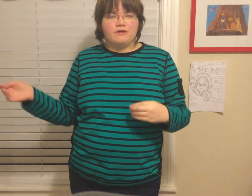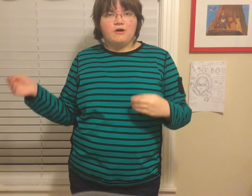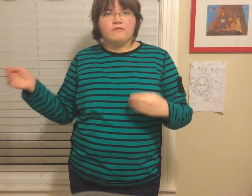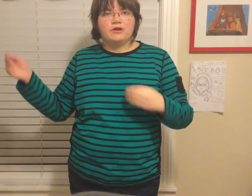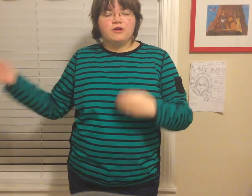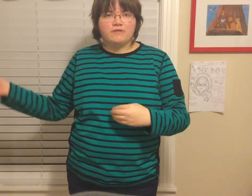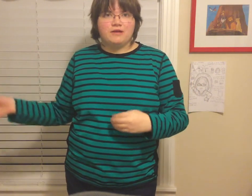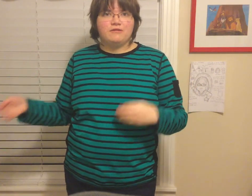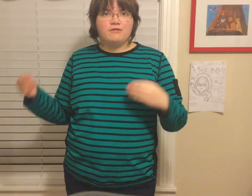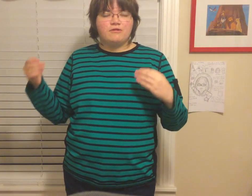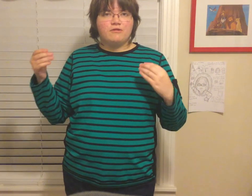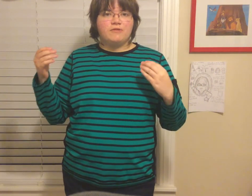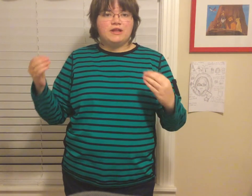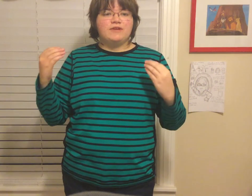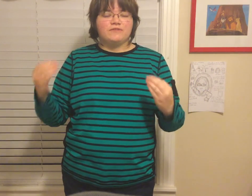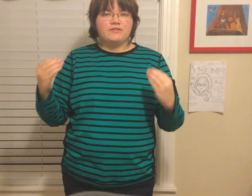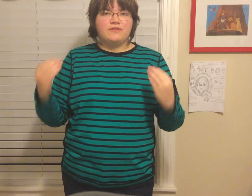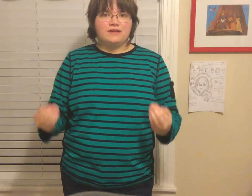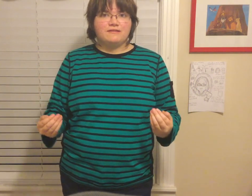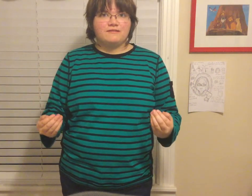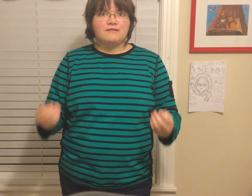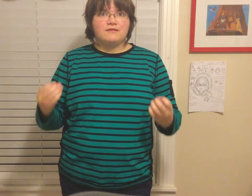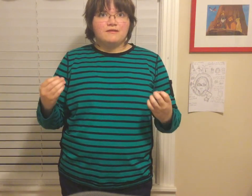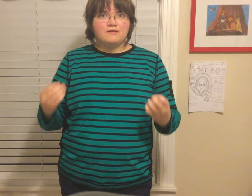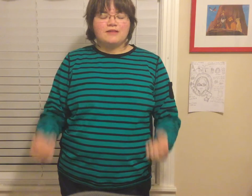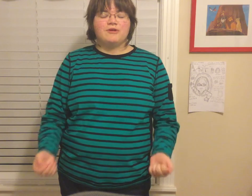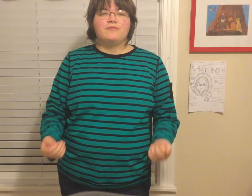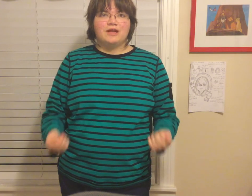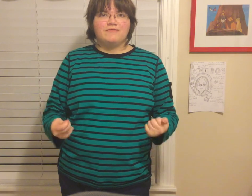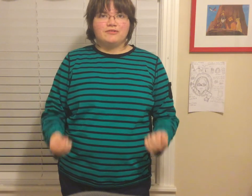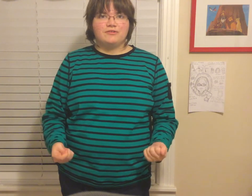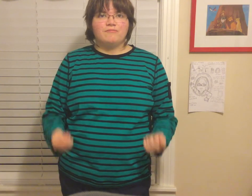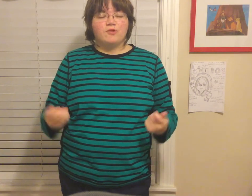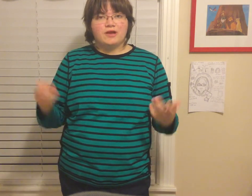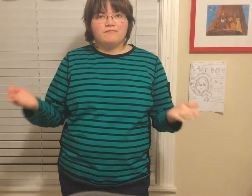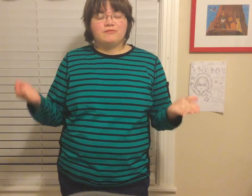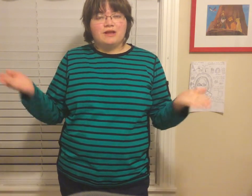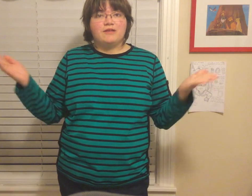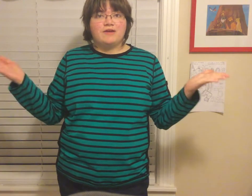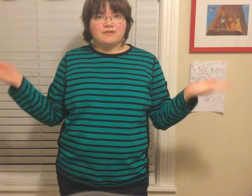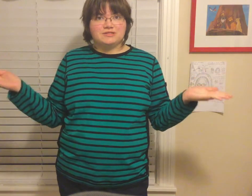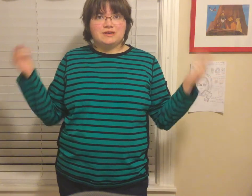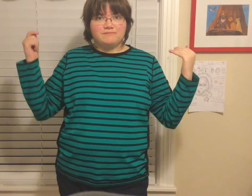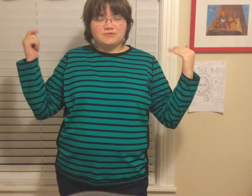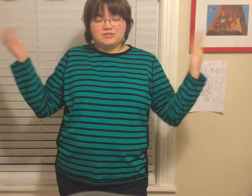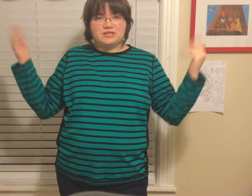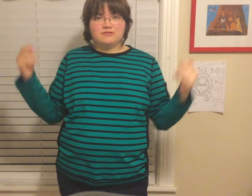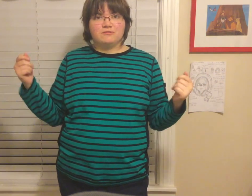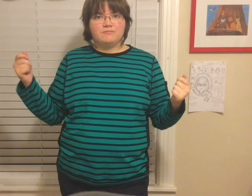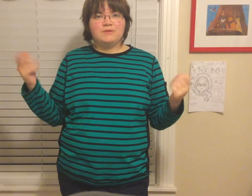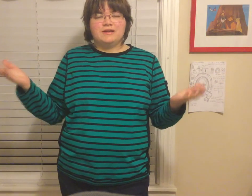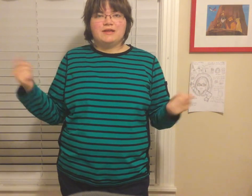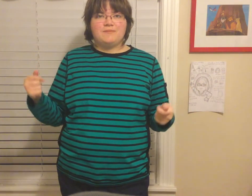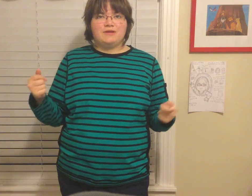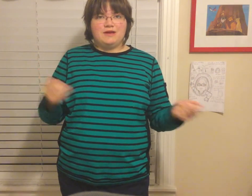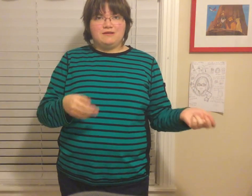and over again. We can have different things. That's why I want more that's why I love diversity, just in general, but in gaming and